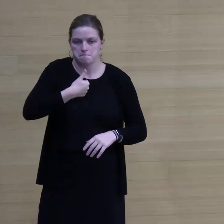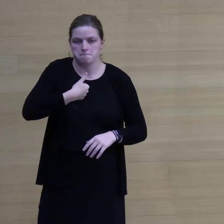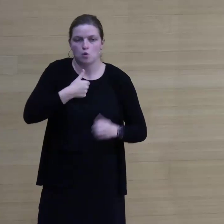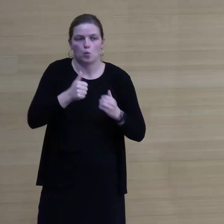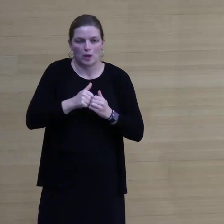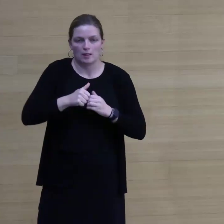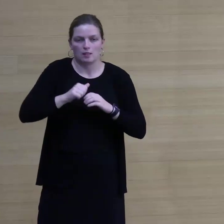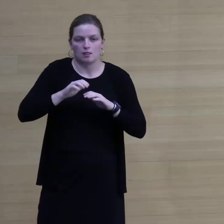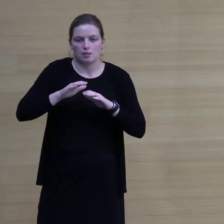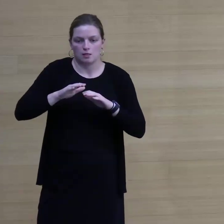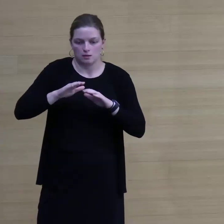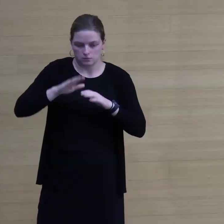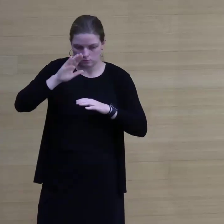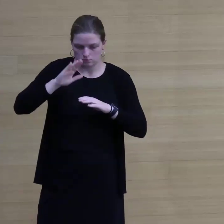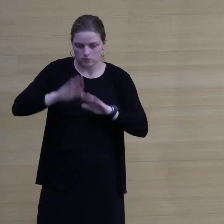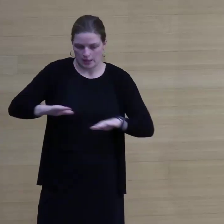with a disability,